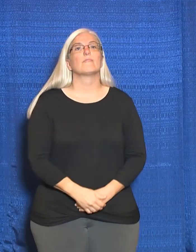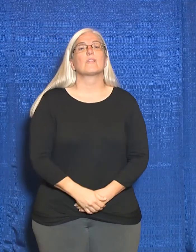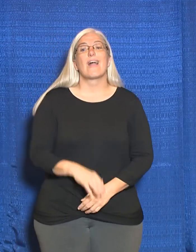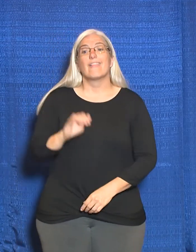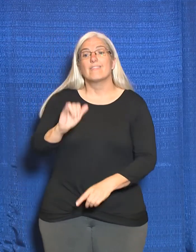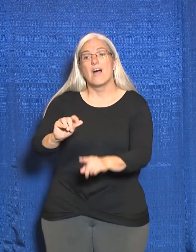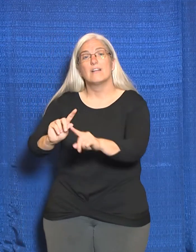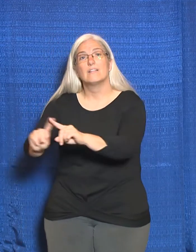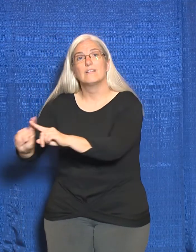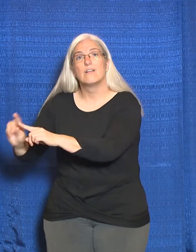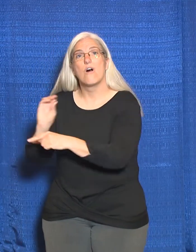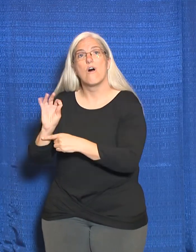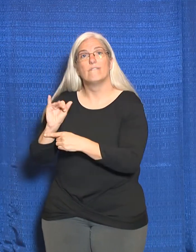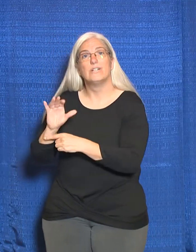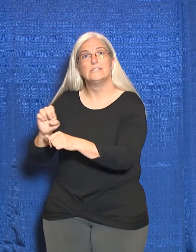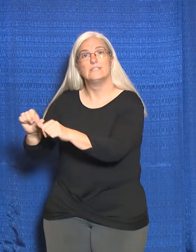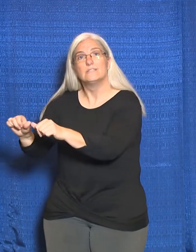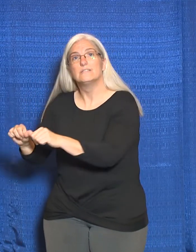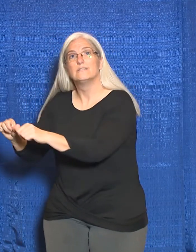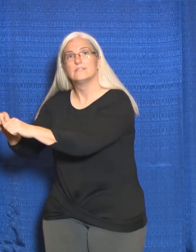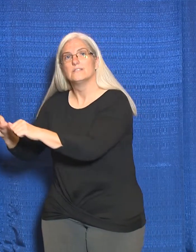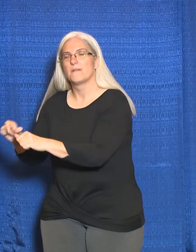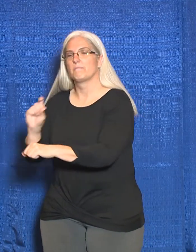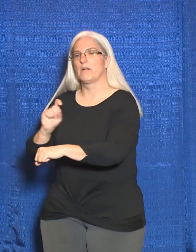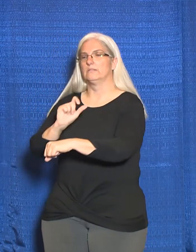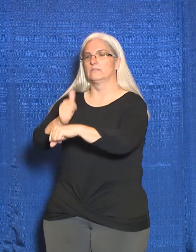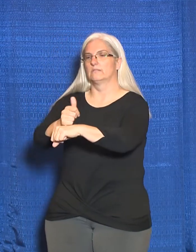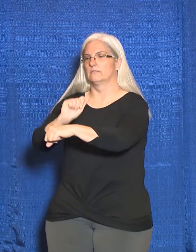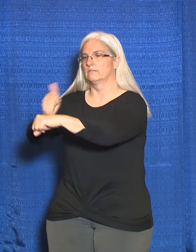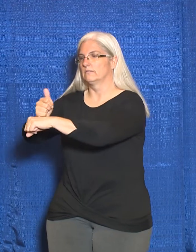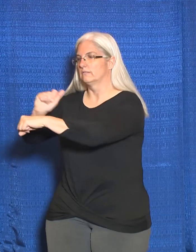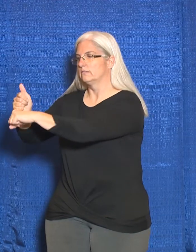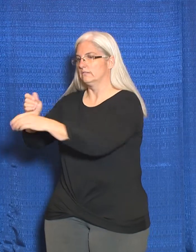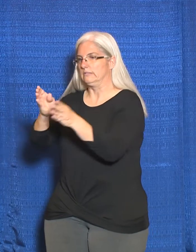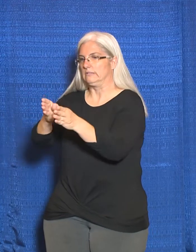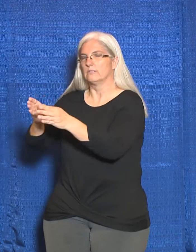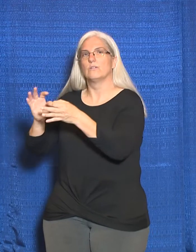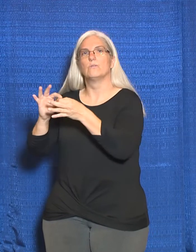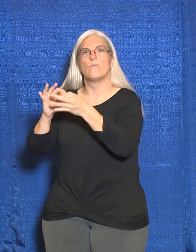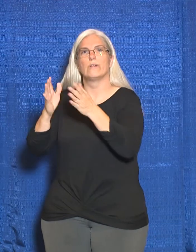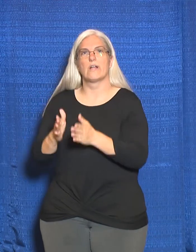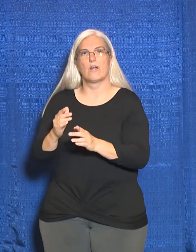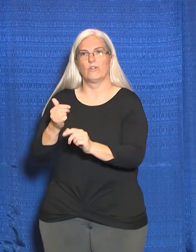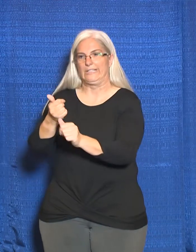At each separate site, they should designate an NVRA coordinator.